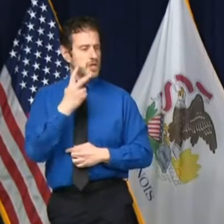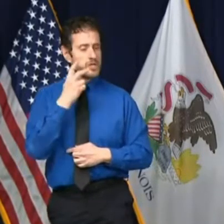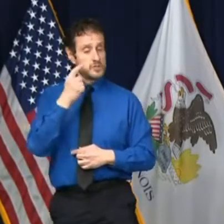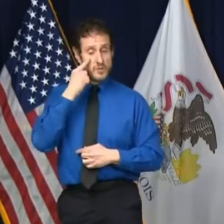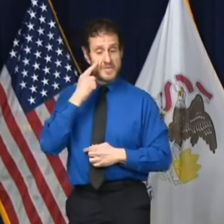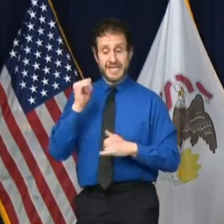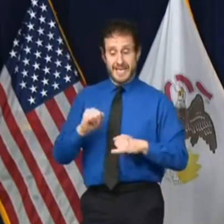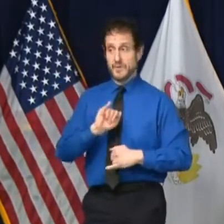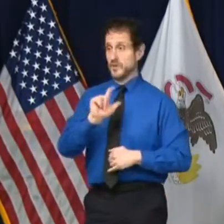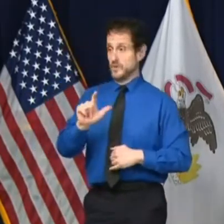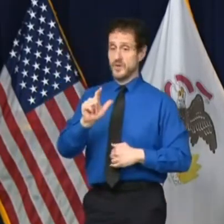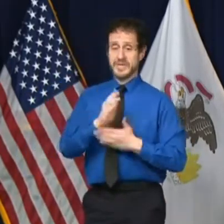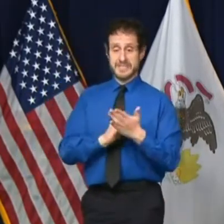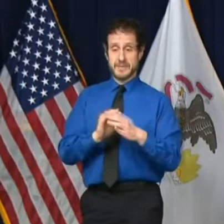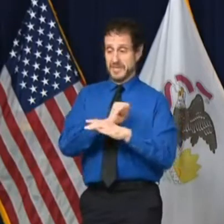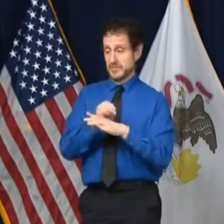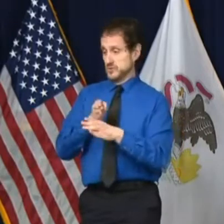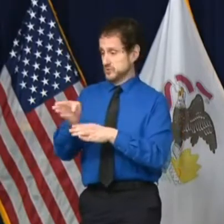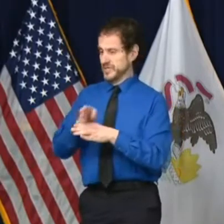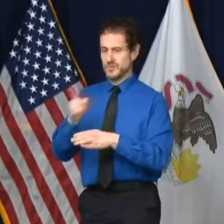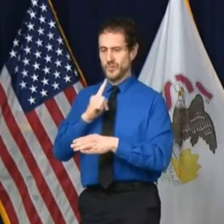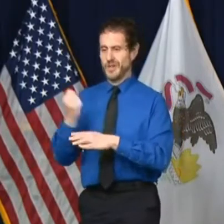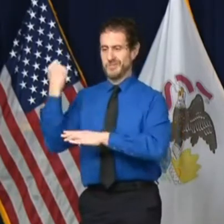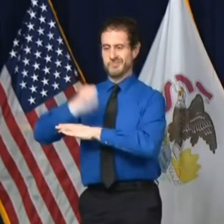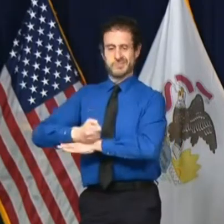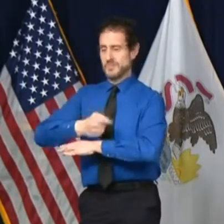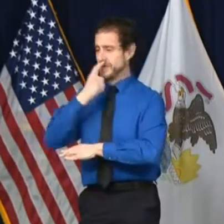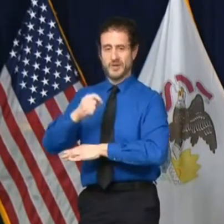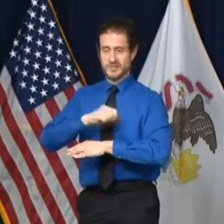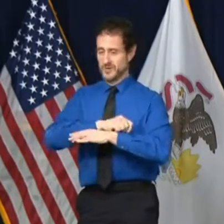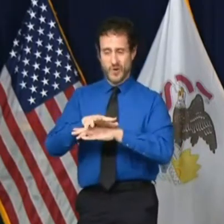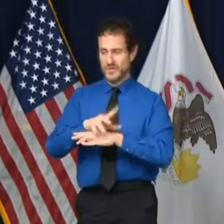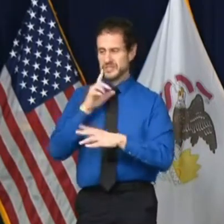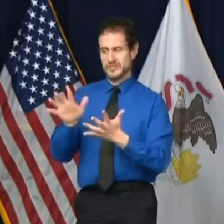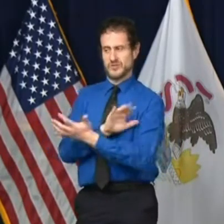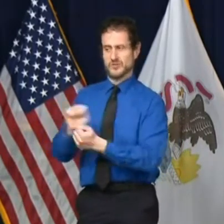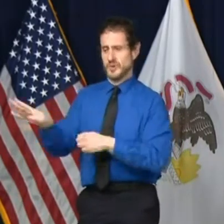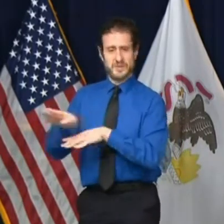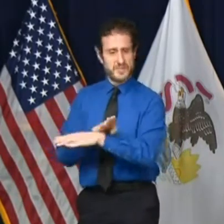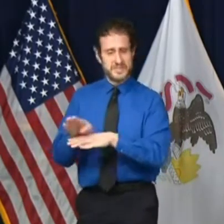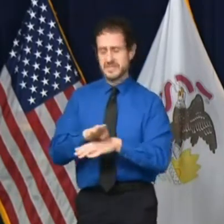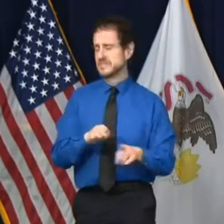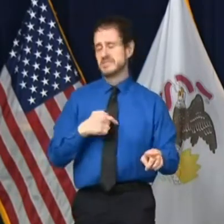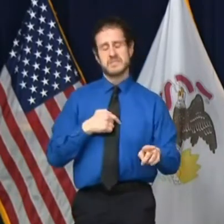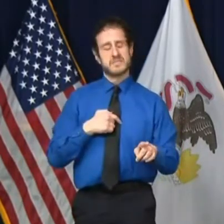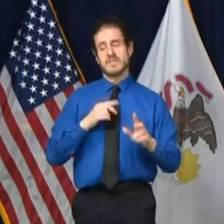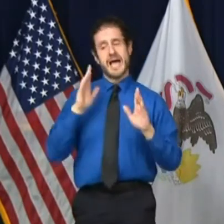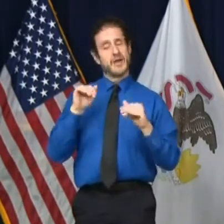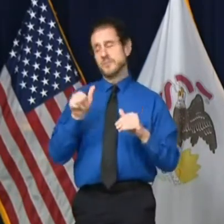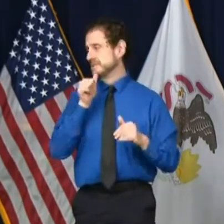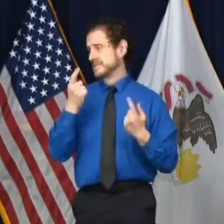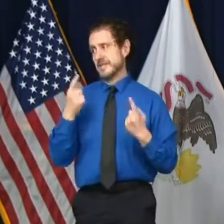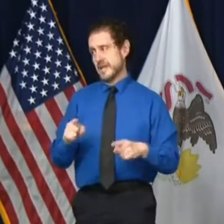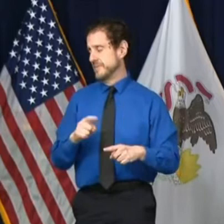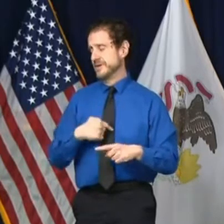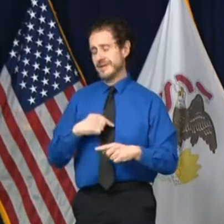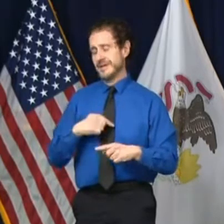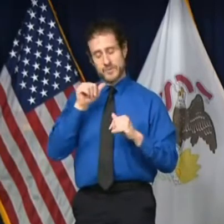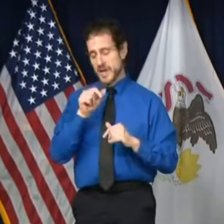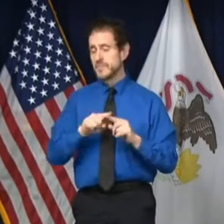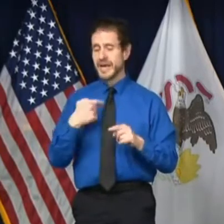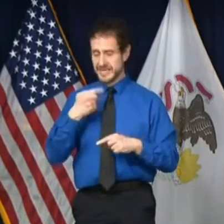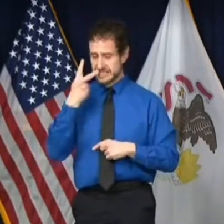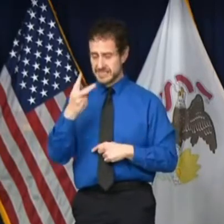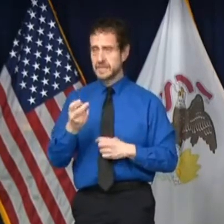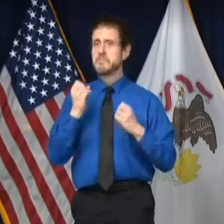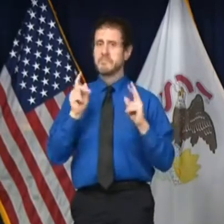exist because of this crisis? I don't know, and I'm hopeful that that's not what's happening, but I can see